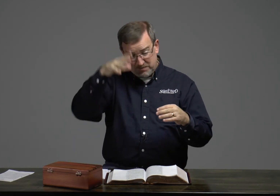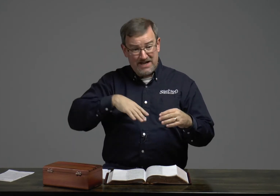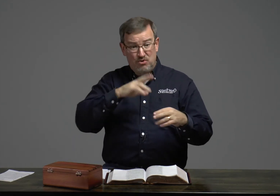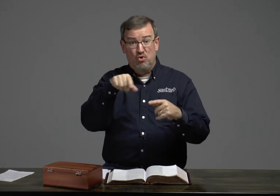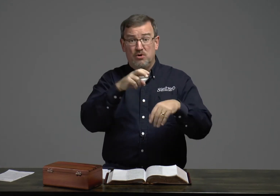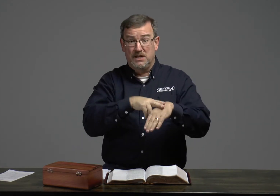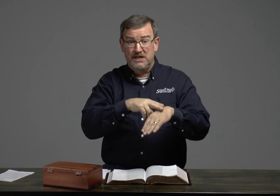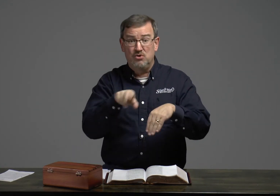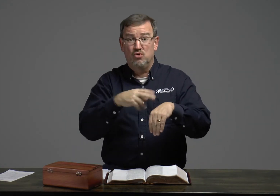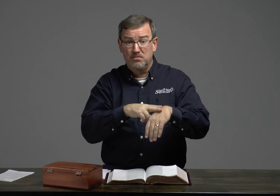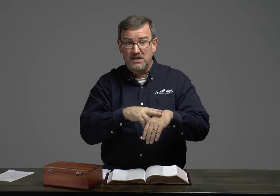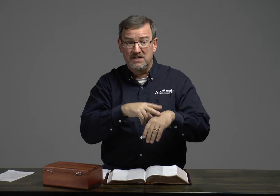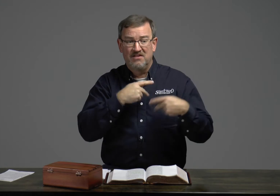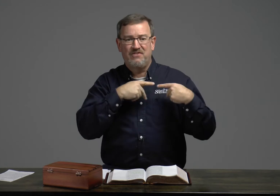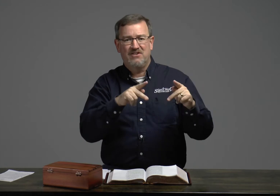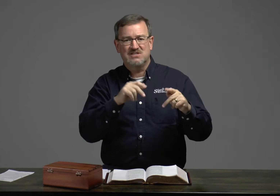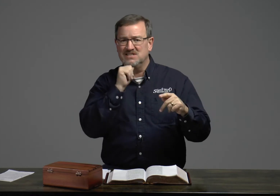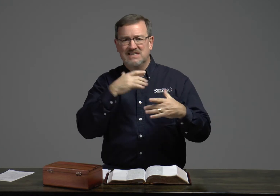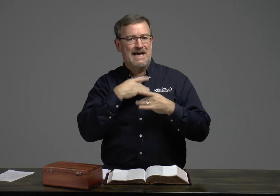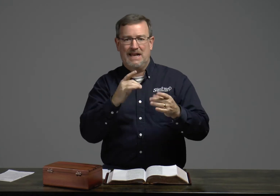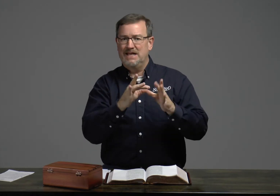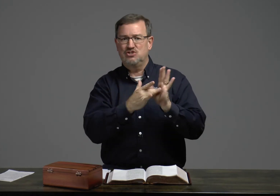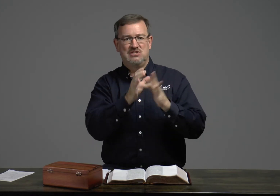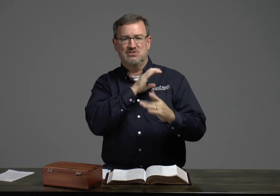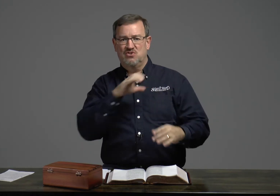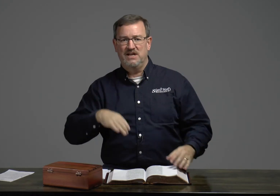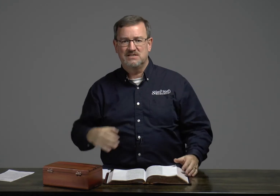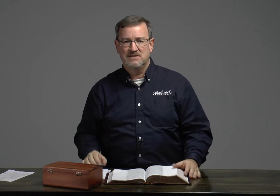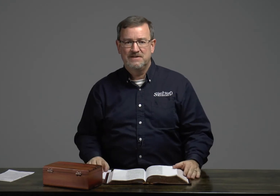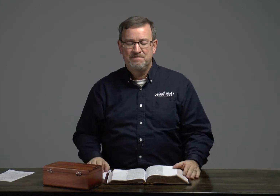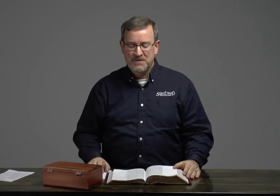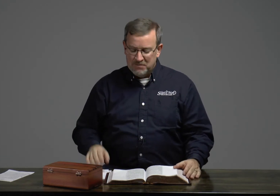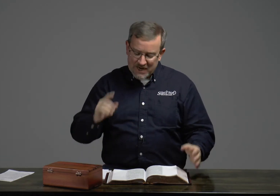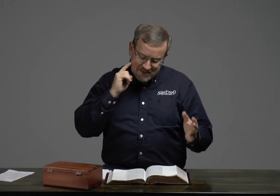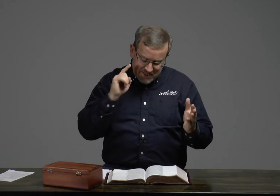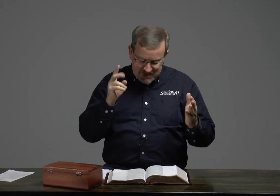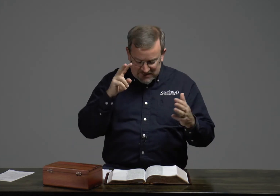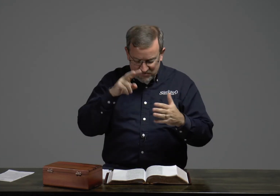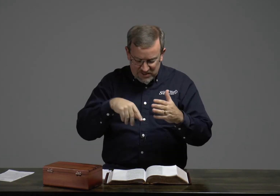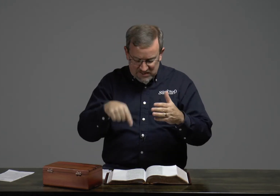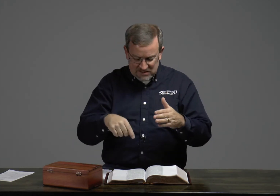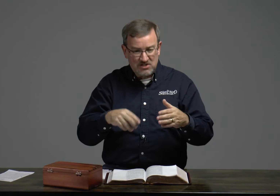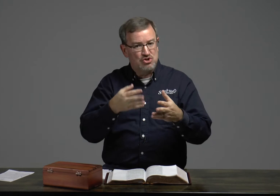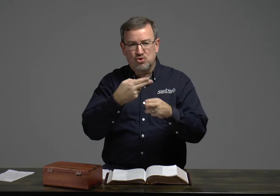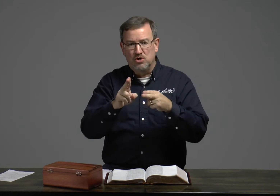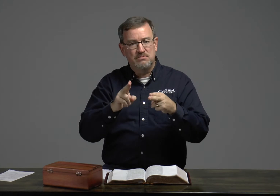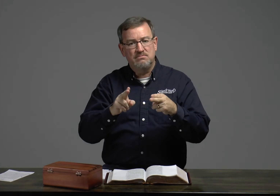man, normally, Pharisees did not like Jesus Christ. But I think as I read this, just short, and